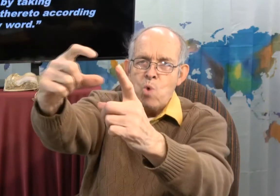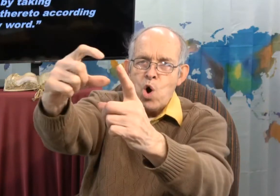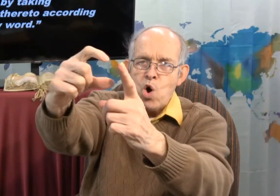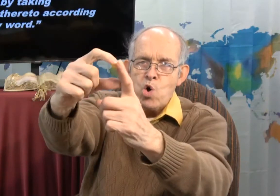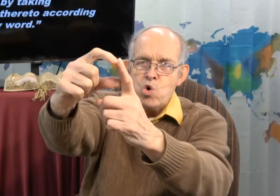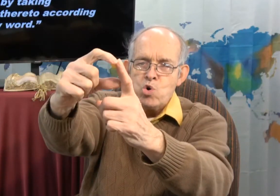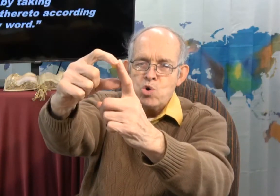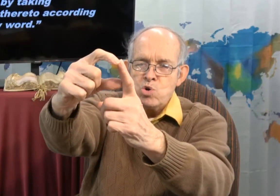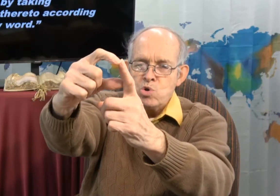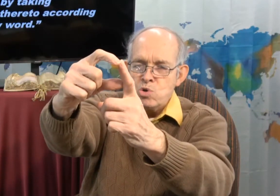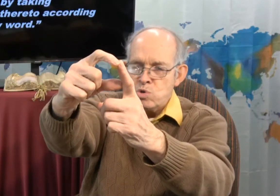word.